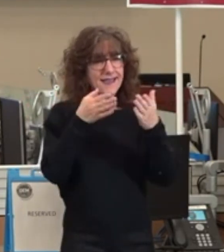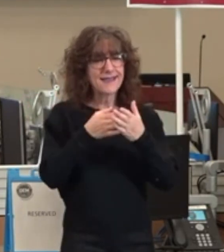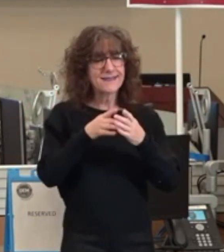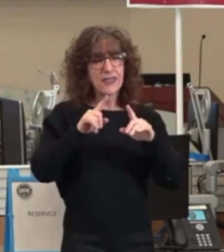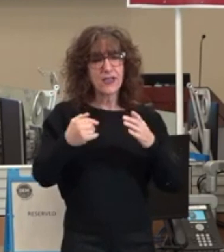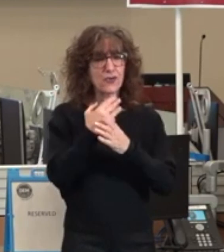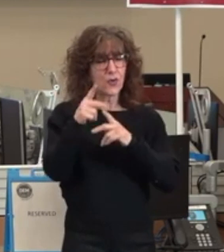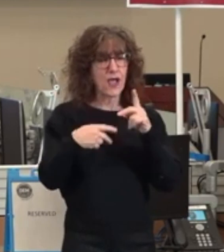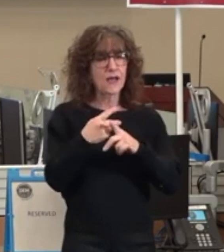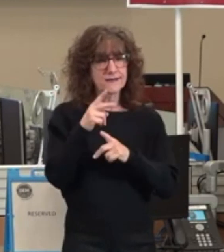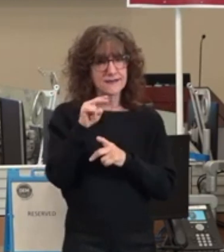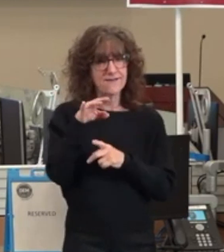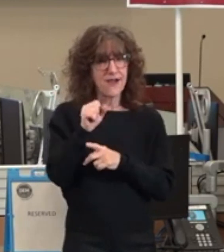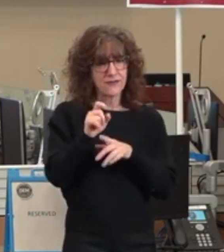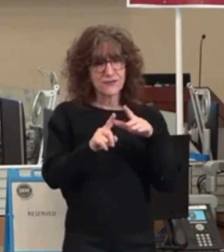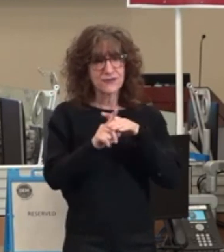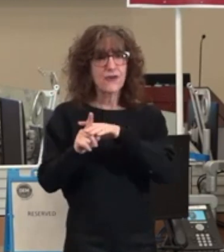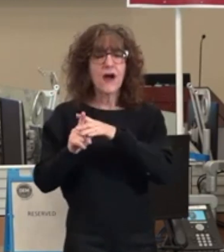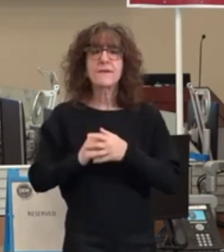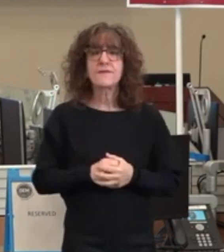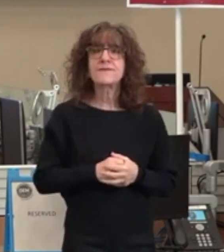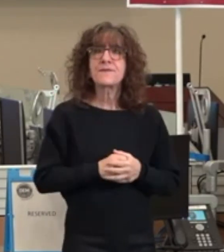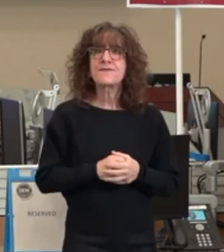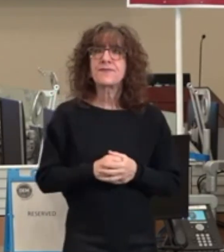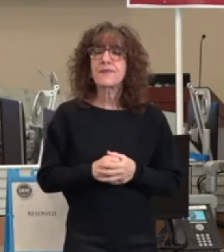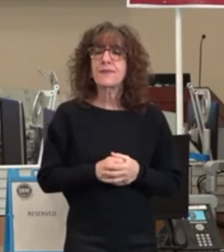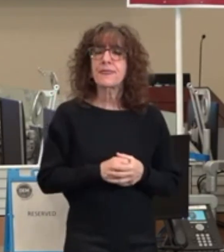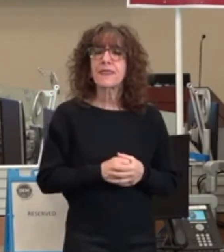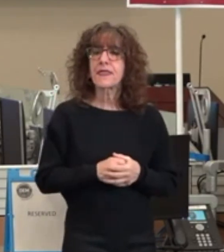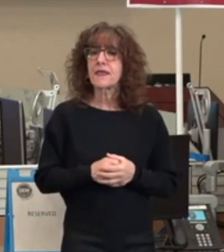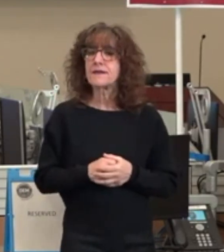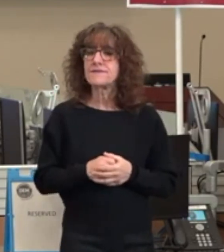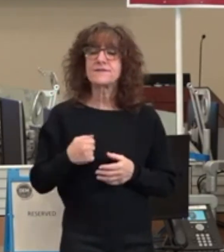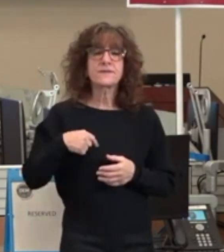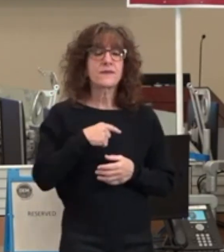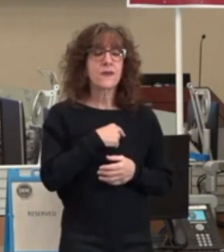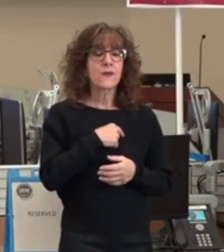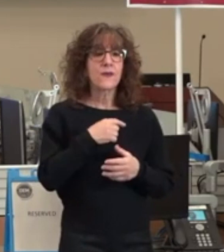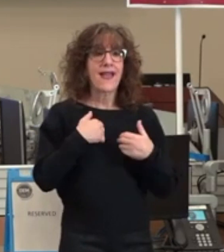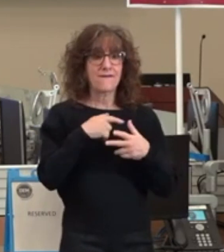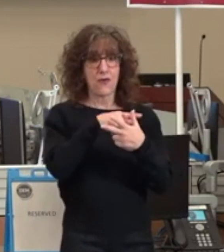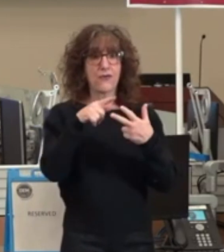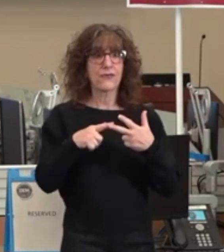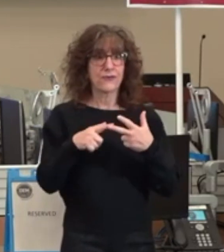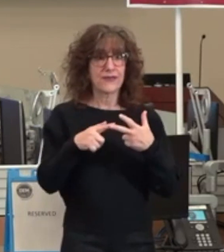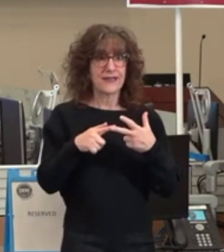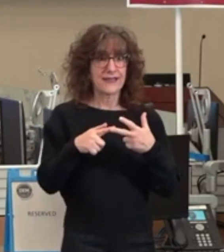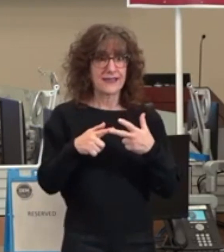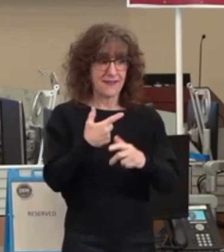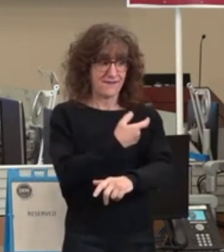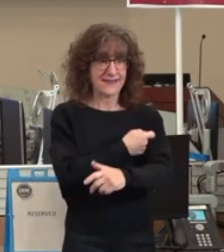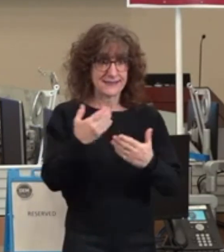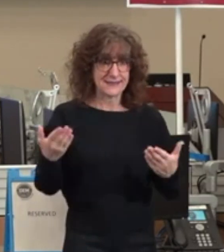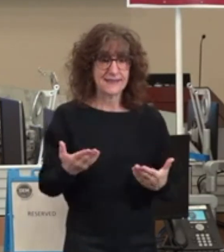emerging. So we will have a number. We have all three vaccines here. And